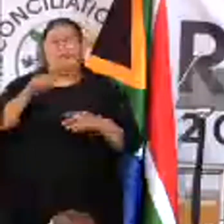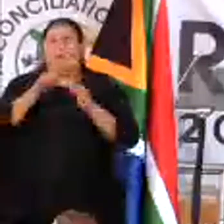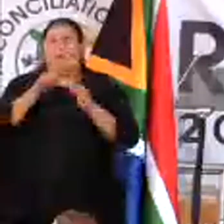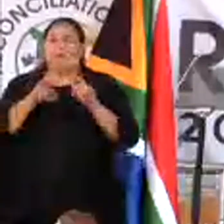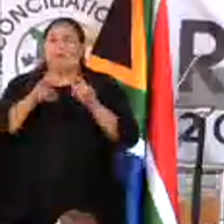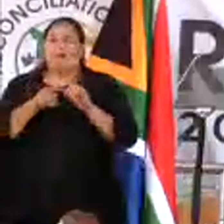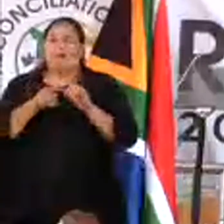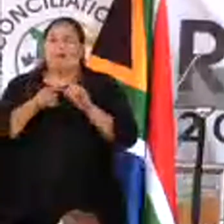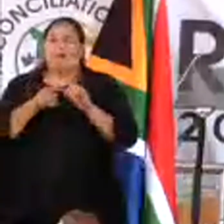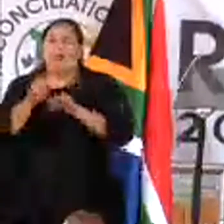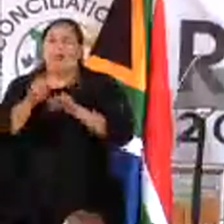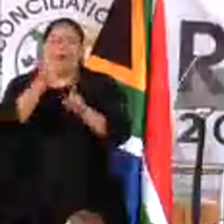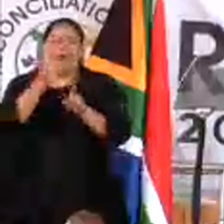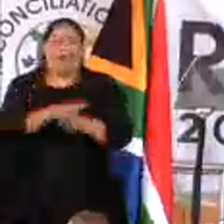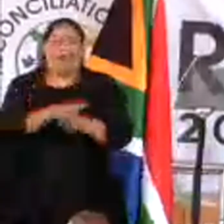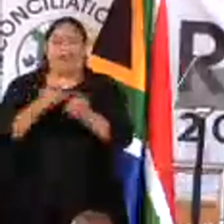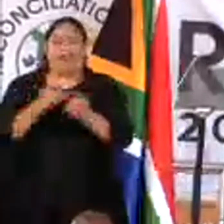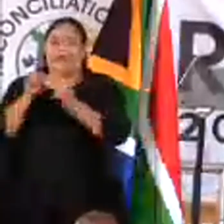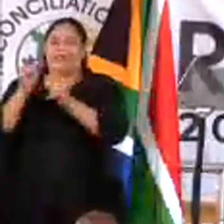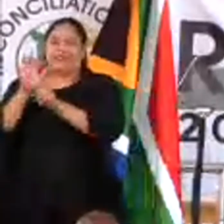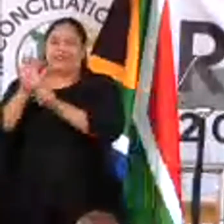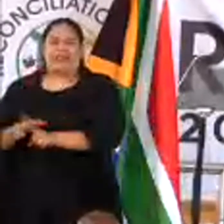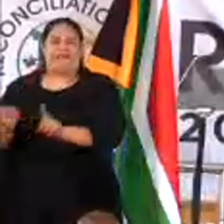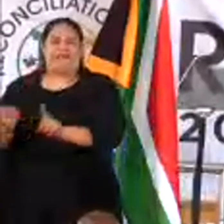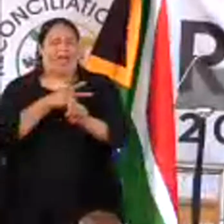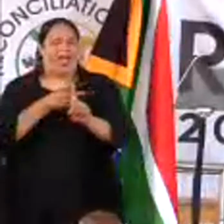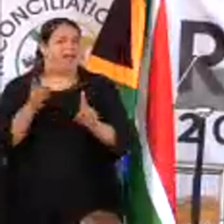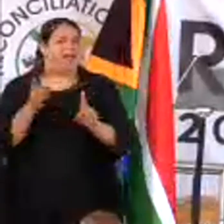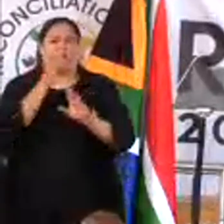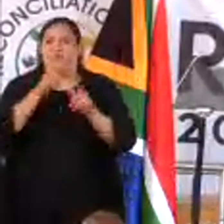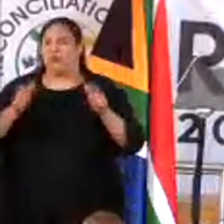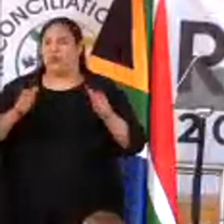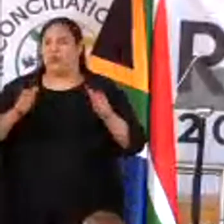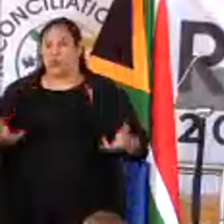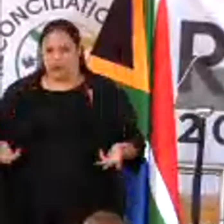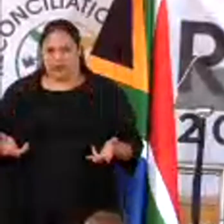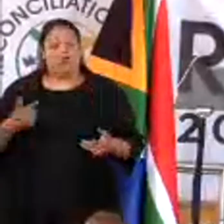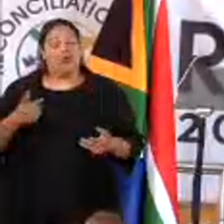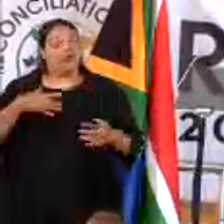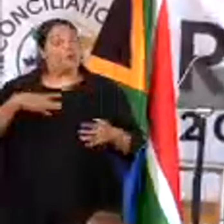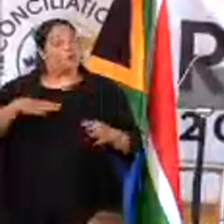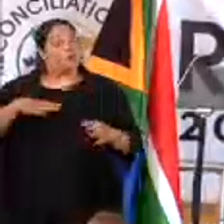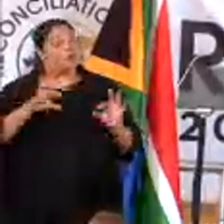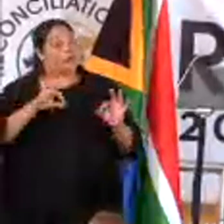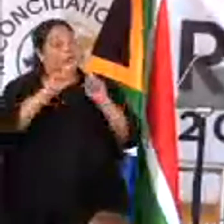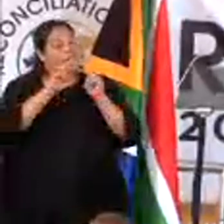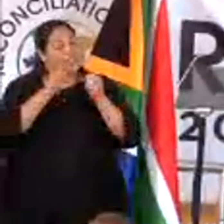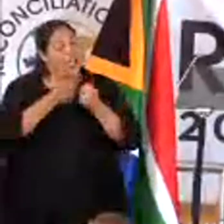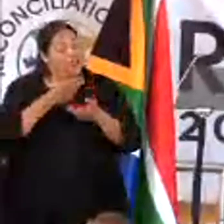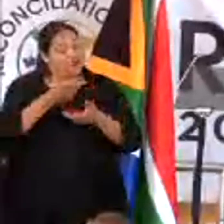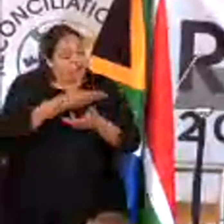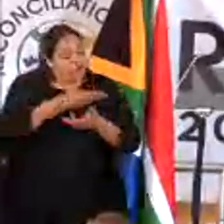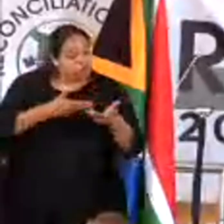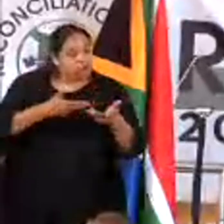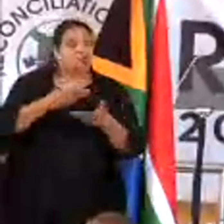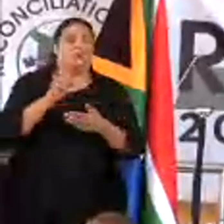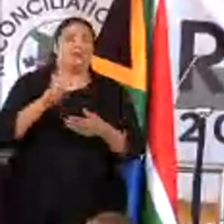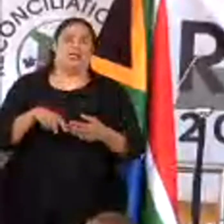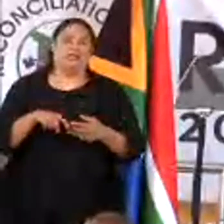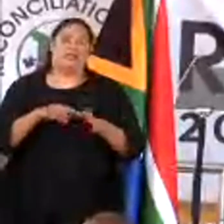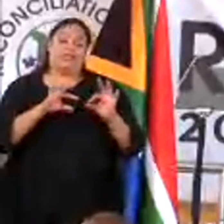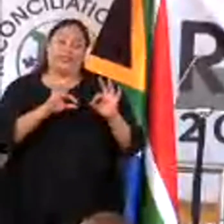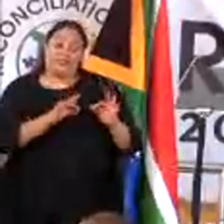xenophobia, sexism, and violence and instability. We will want the national dialogue